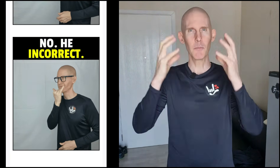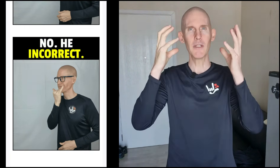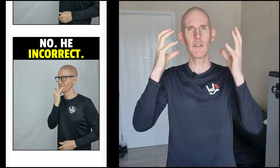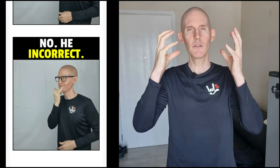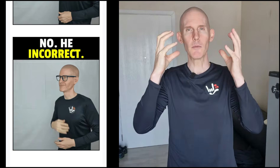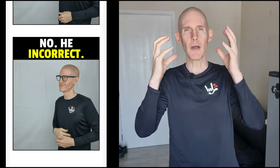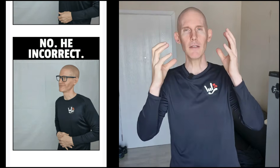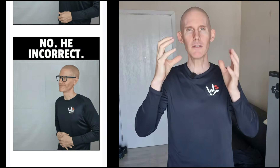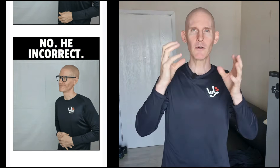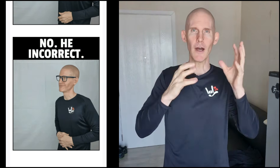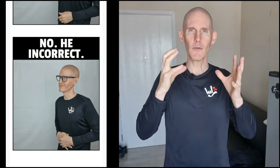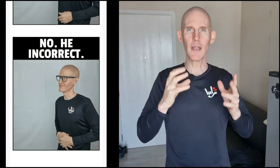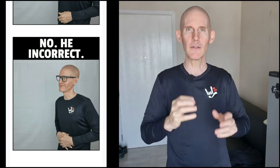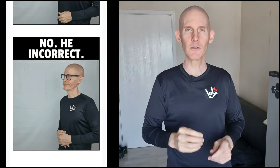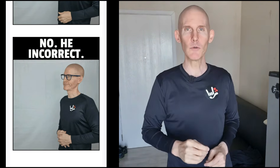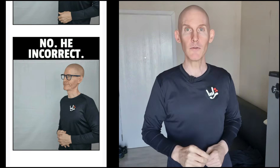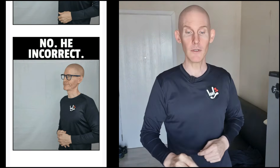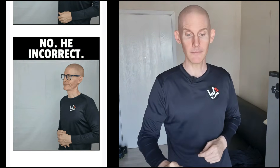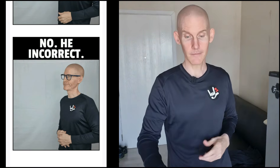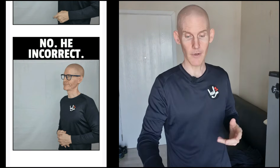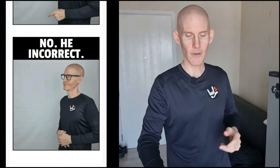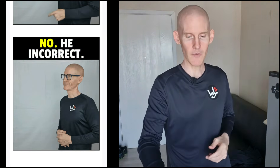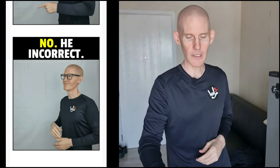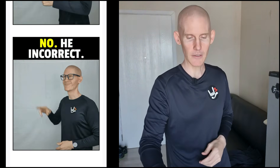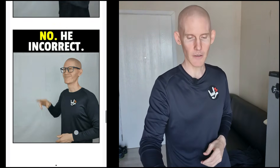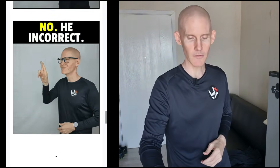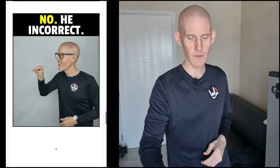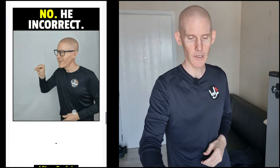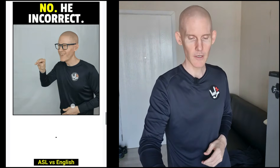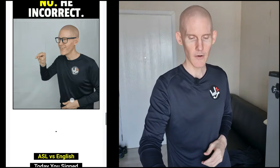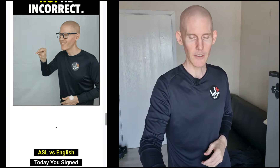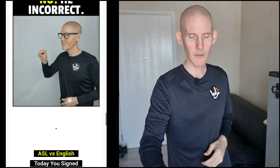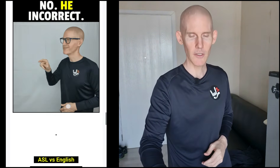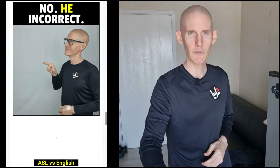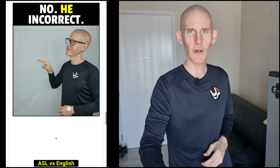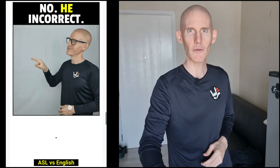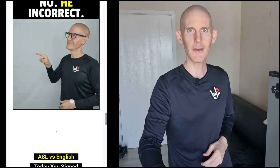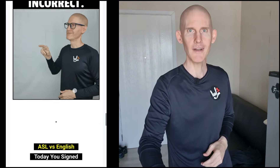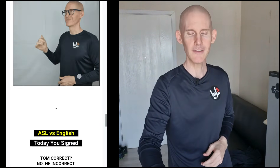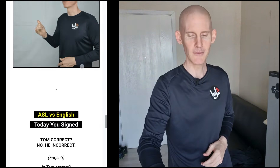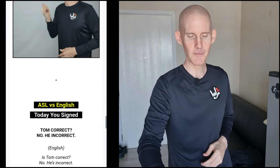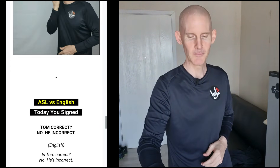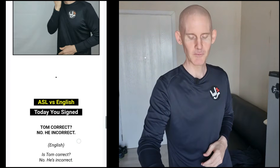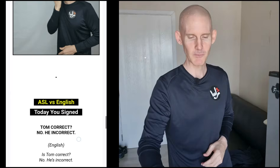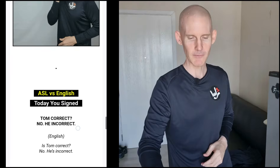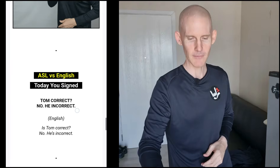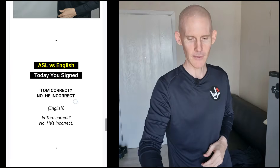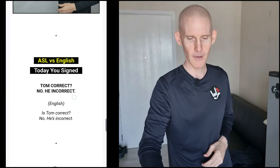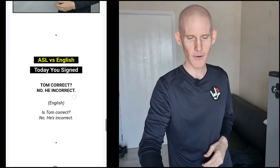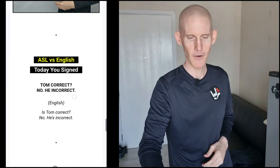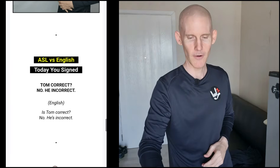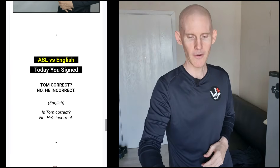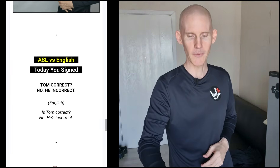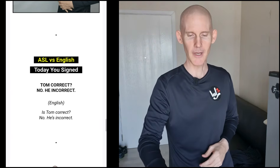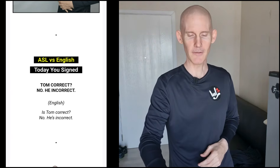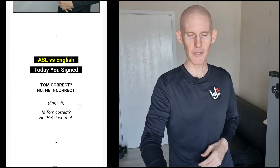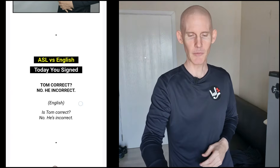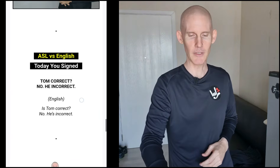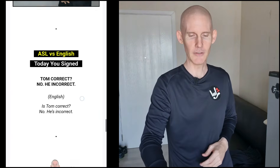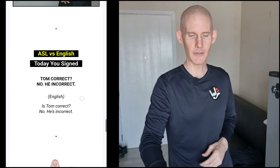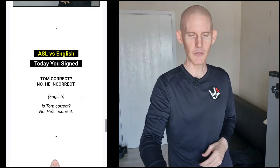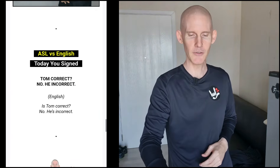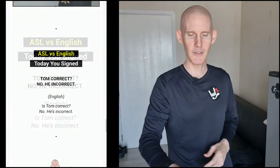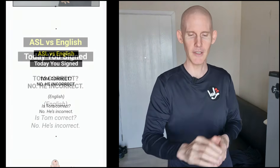it cements in your mind, you know, how the hands are moving and all of that stuff. All right, so let's follow the dots. Oh, we